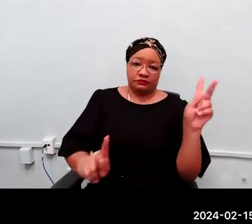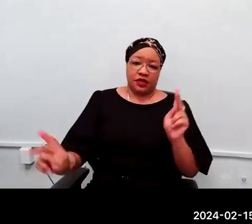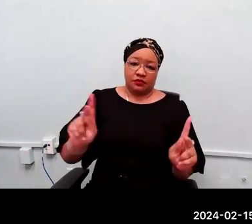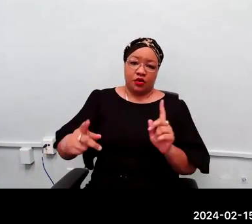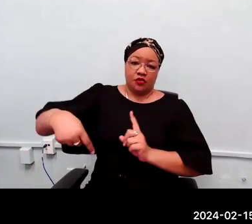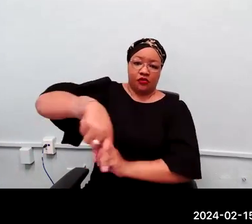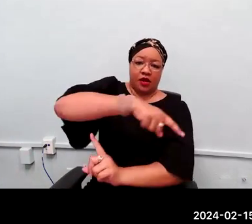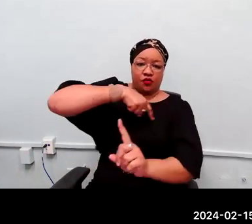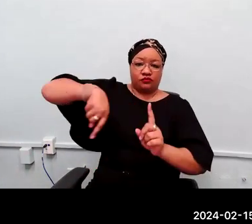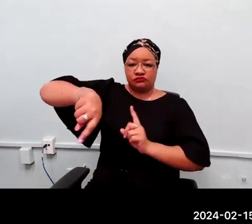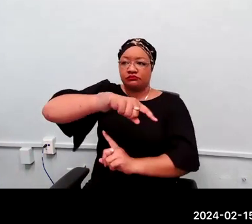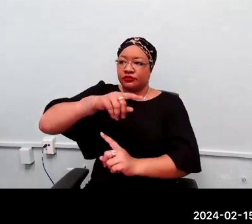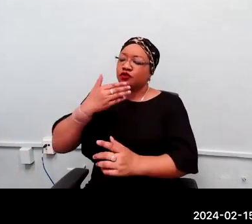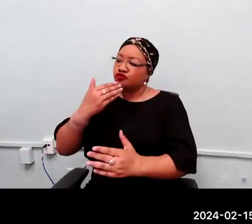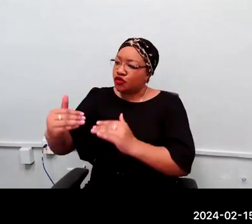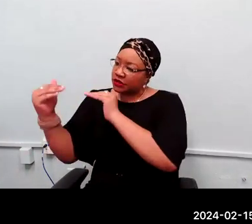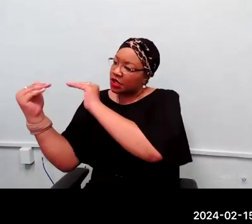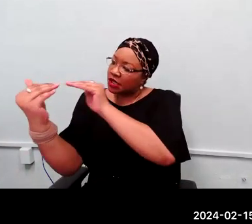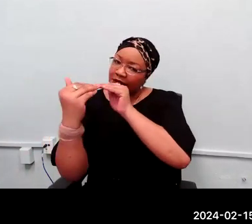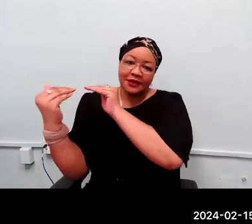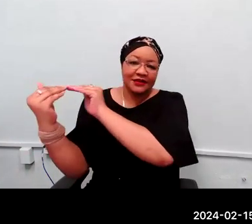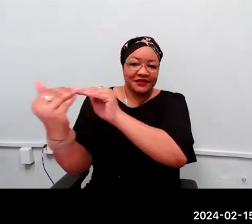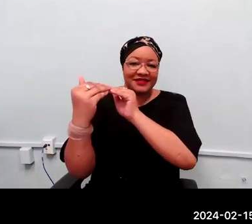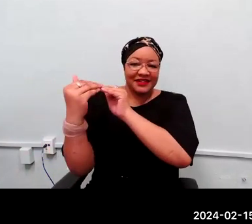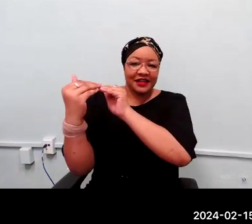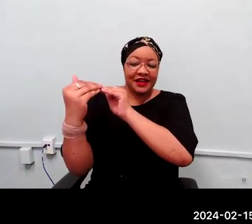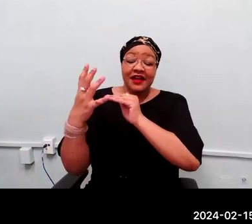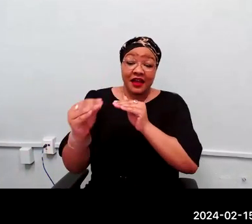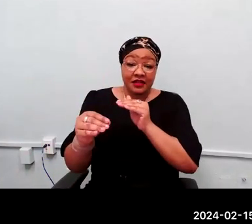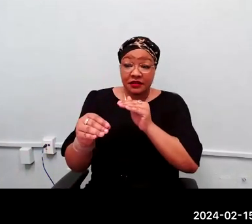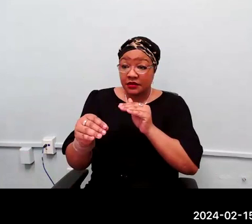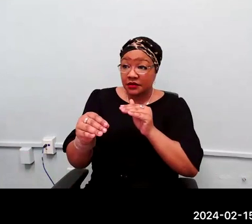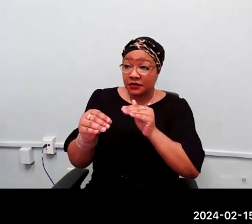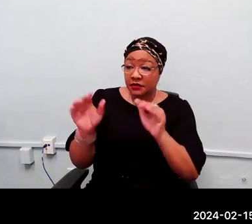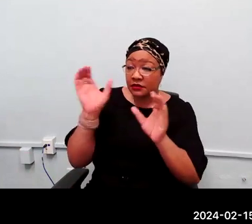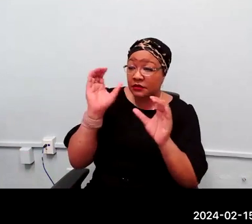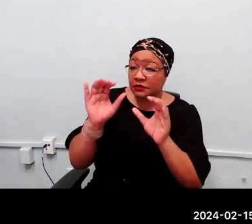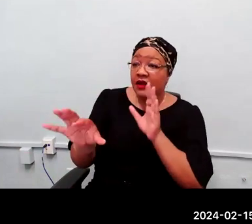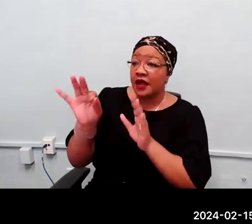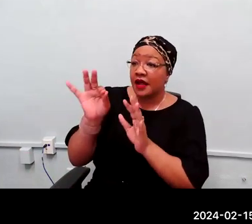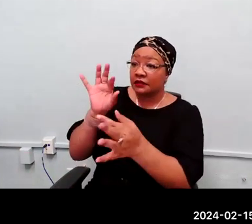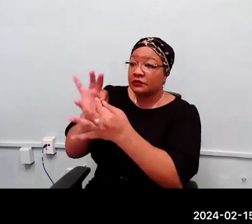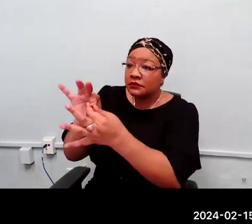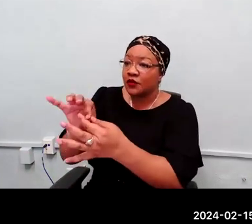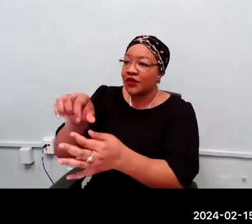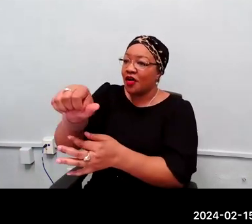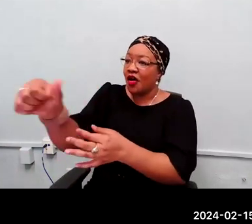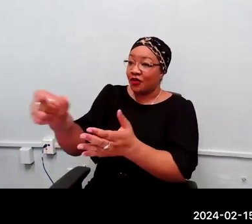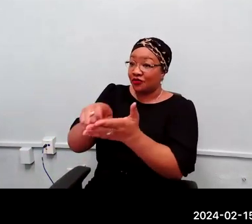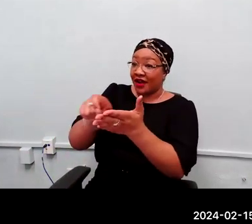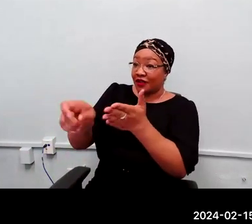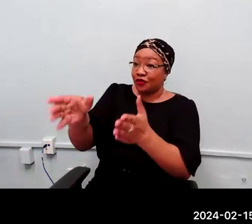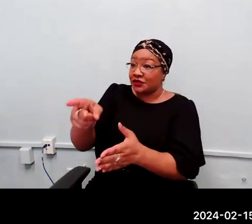colleagues, good friends, and finding other writers that